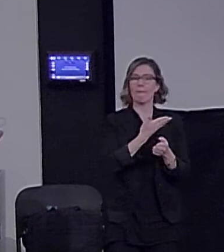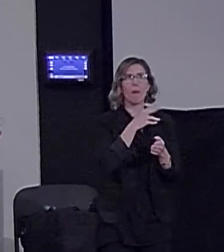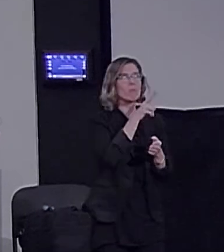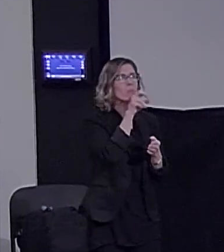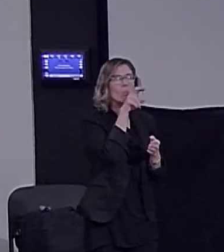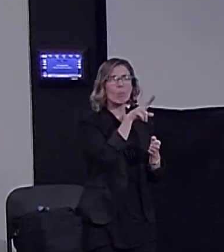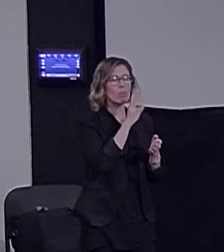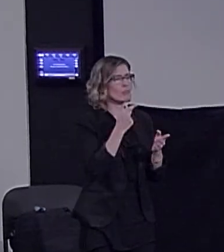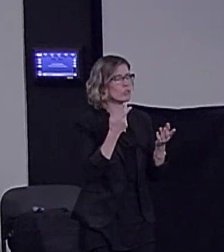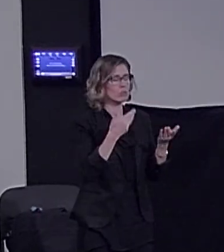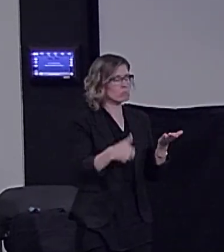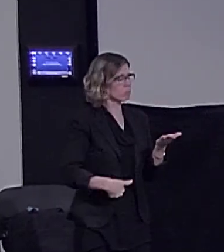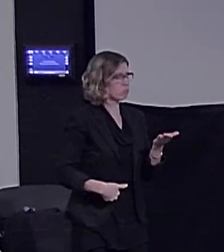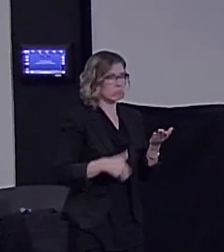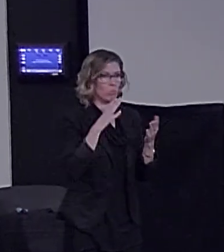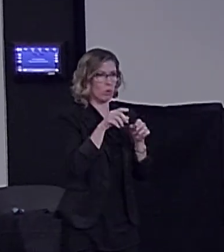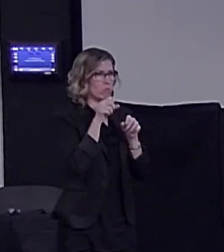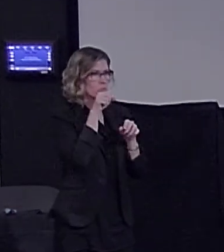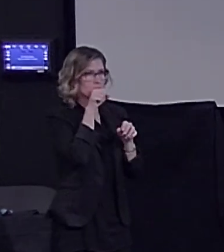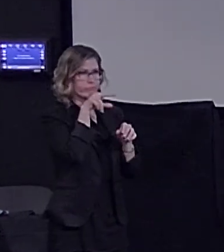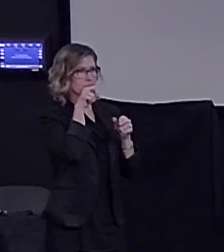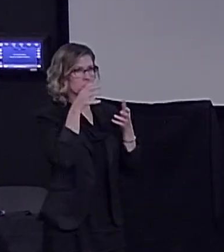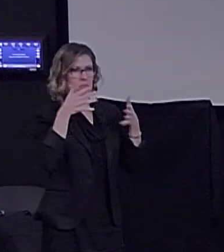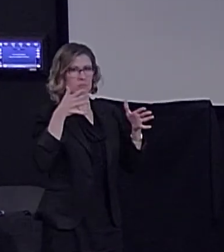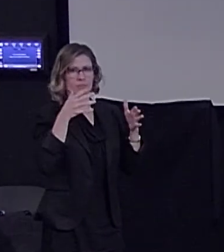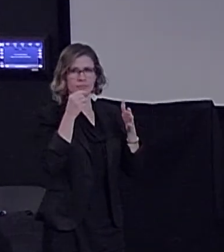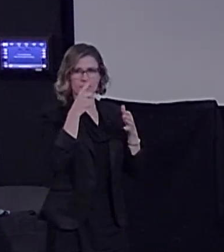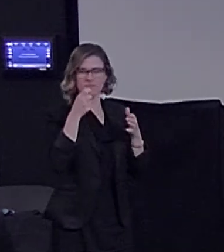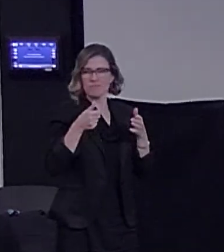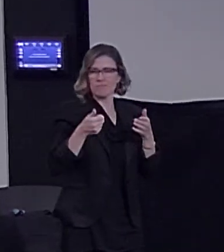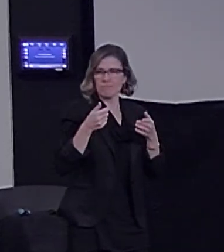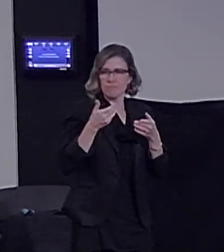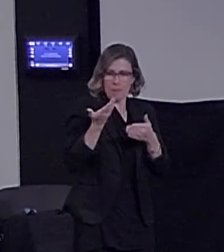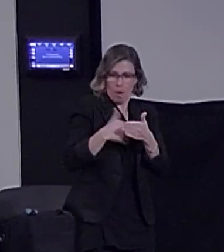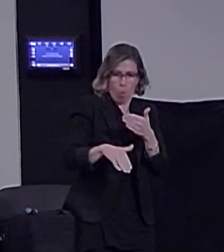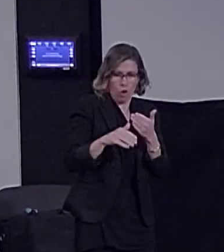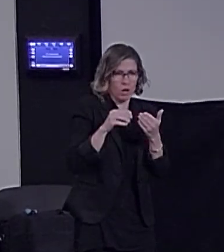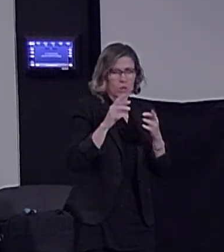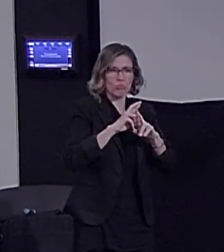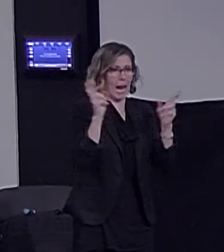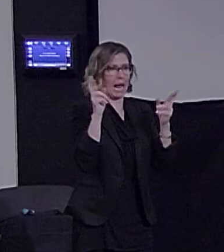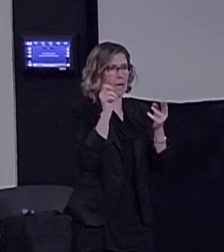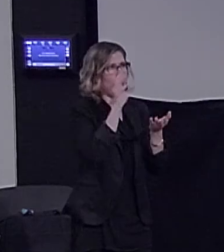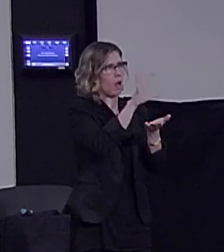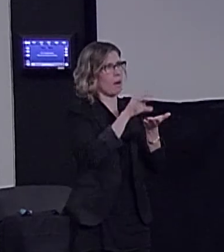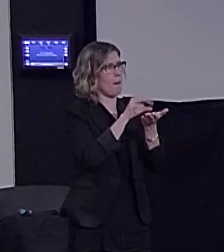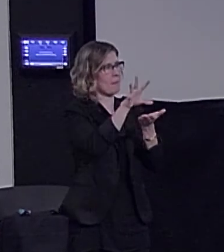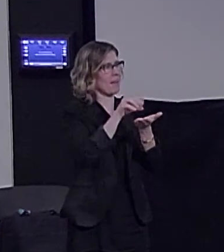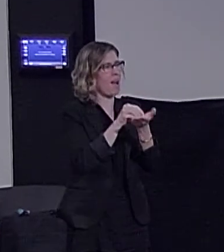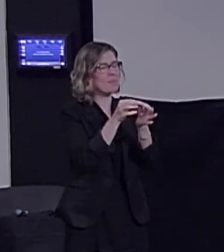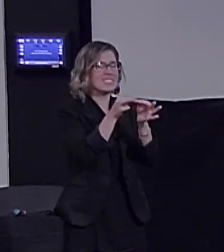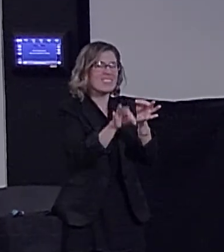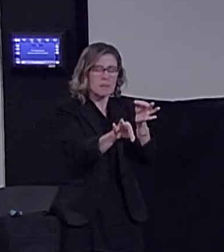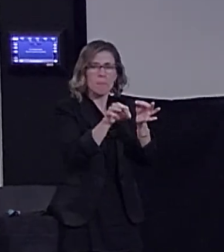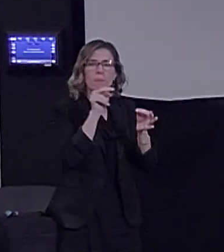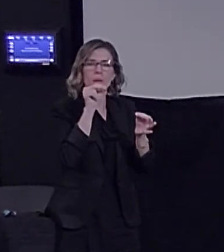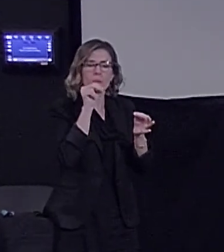tongue out back. So they're able already at birth to imitate simple protrusion,